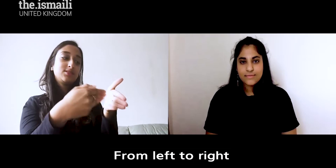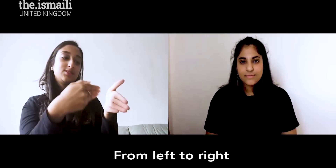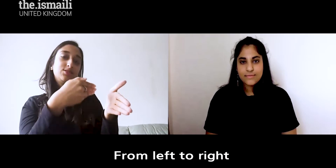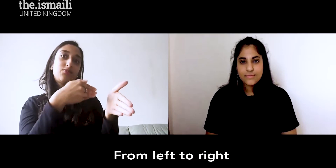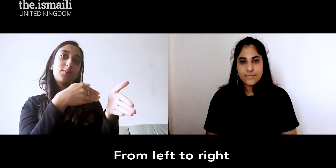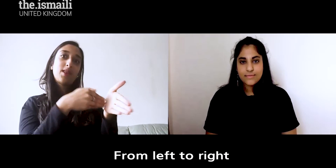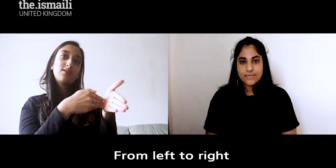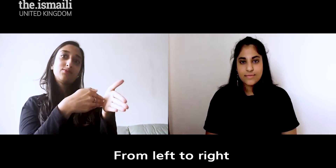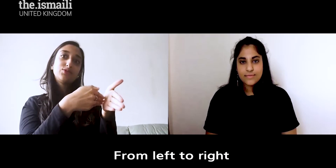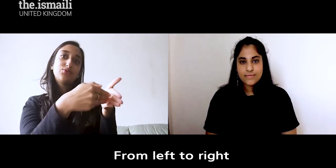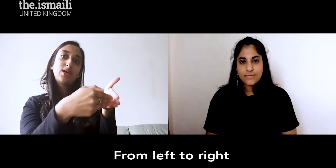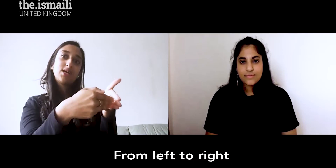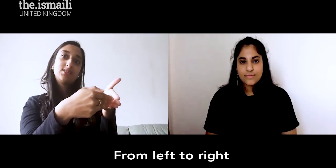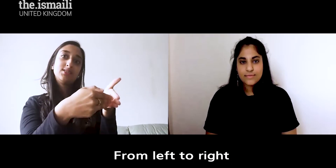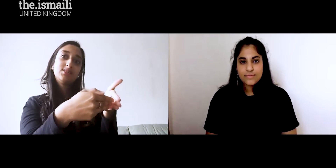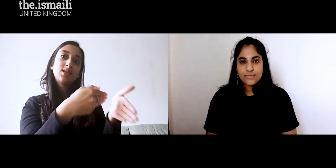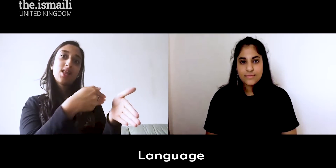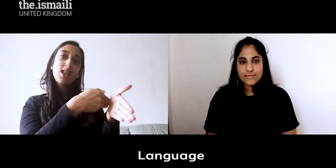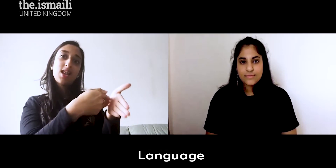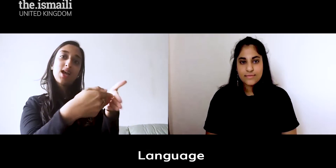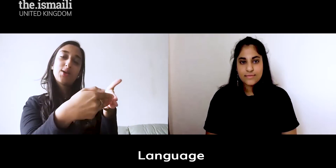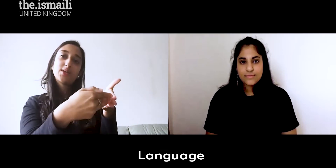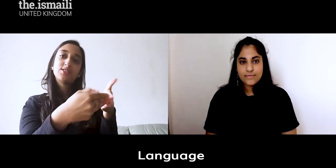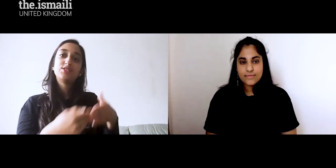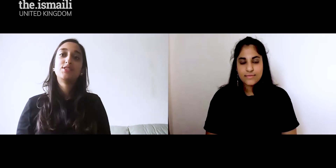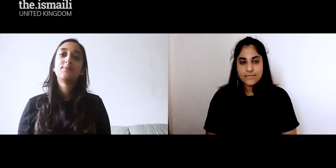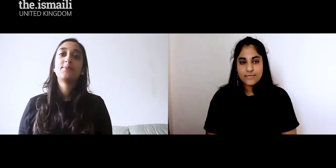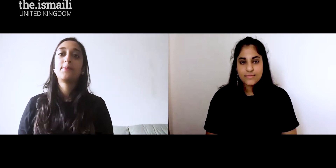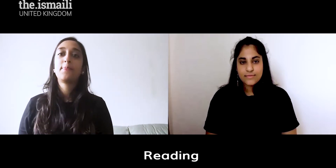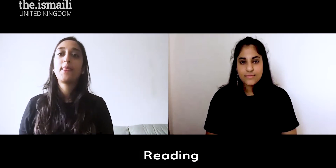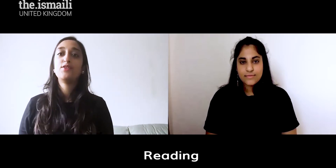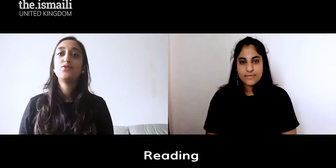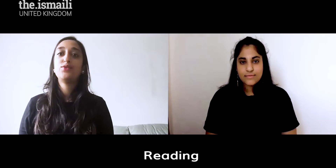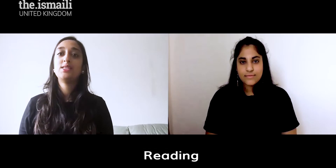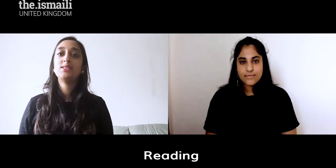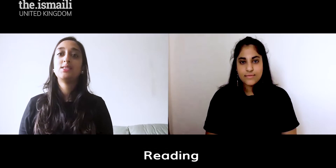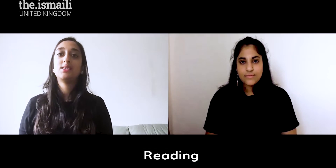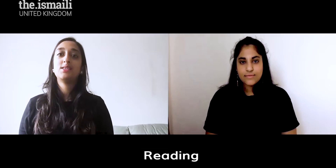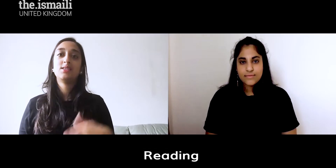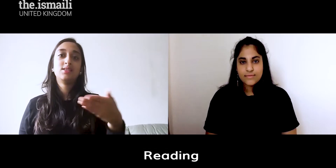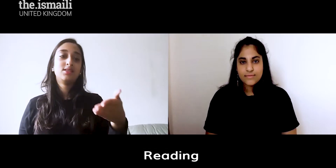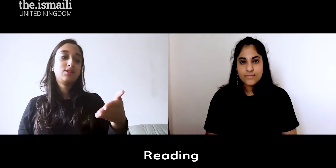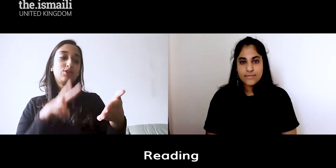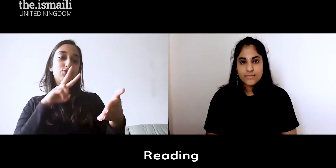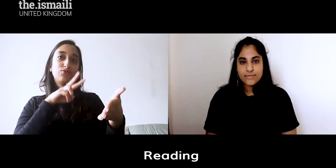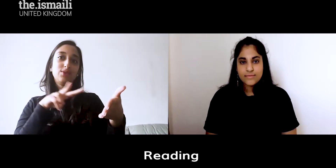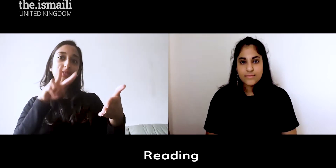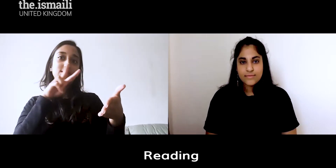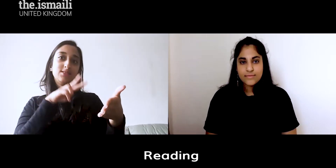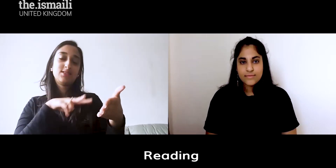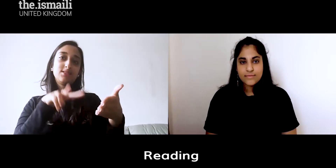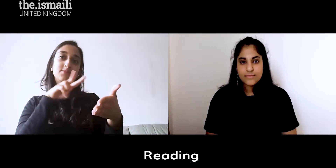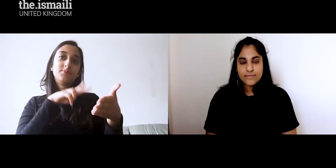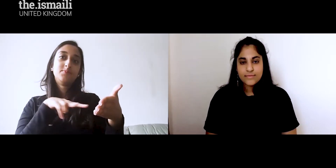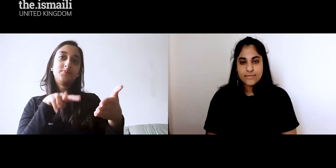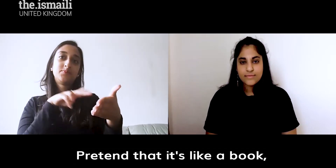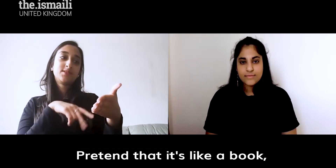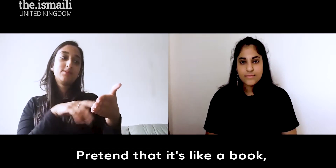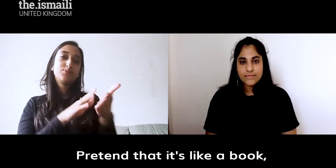Language. But not to write. Language. Reading. Reading. Pretend